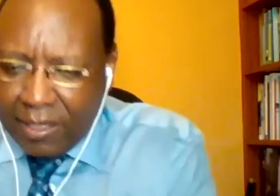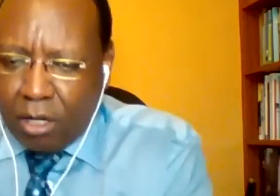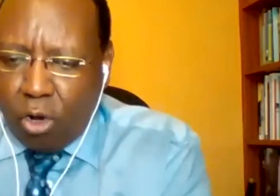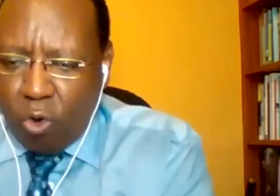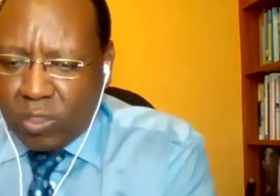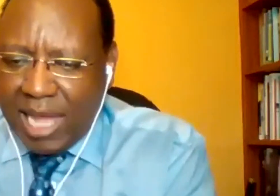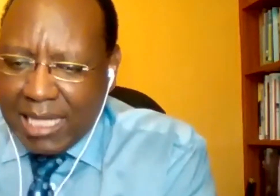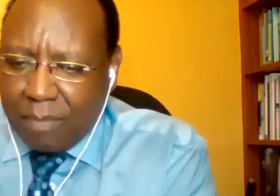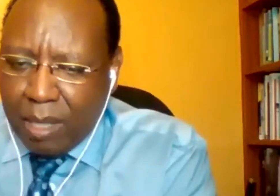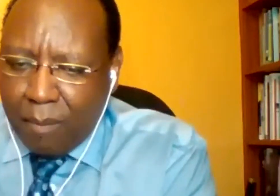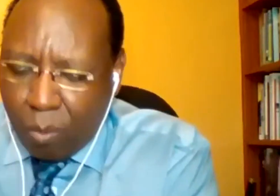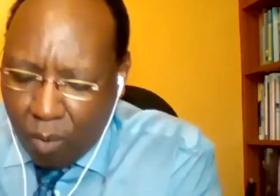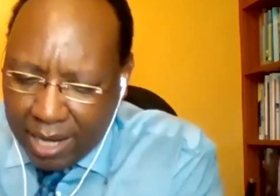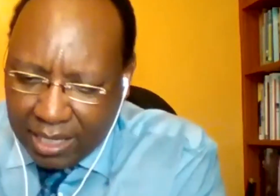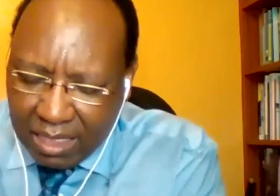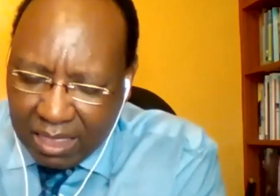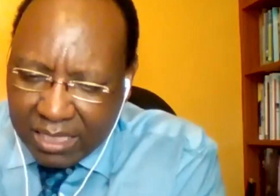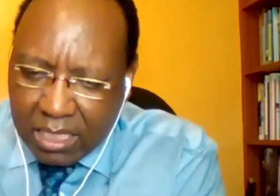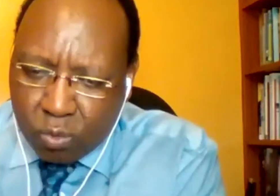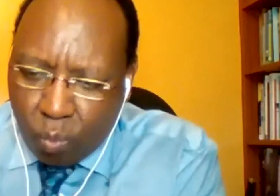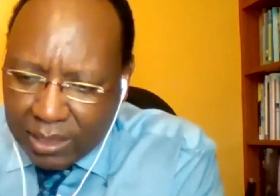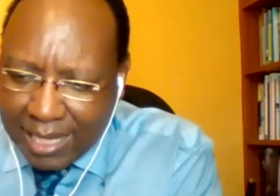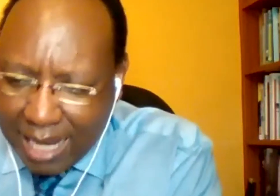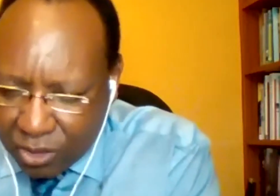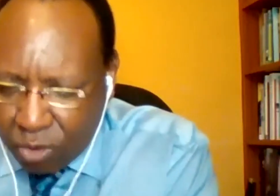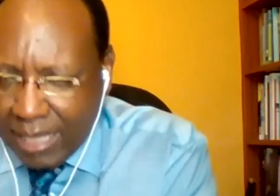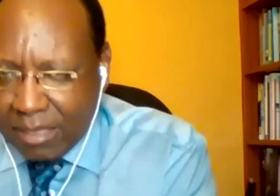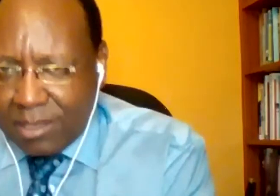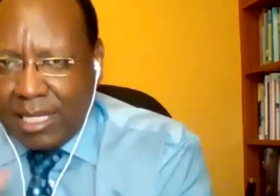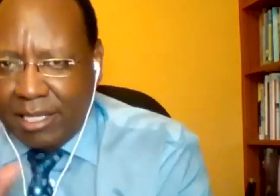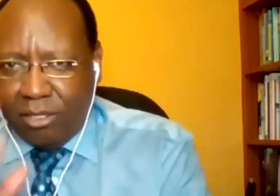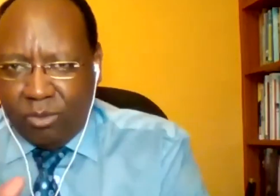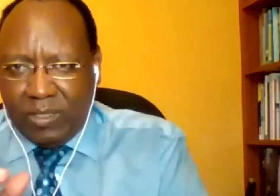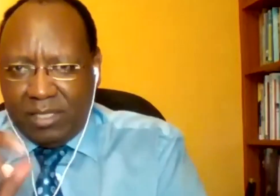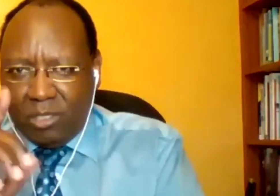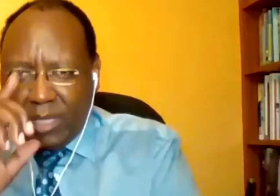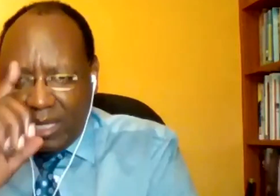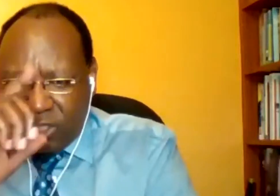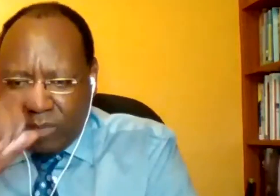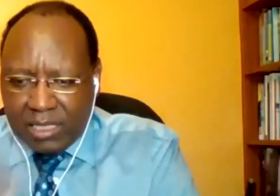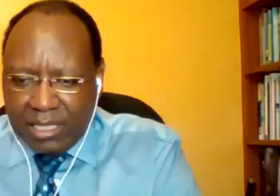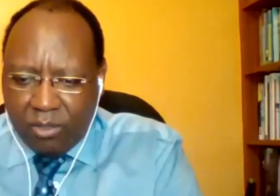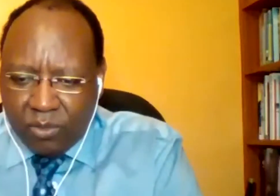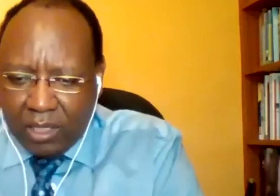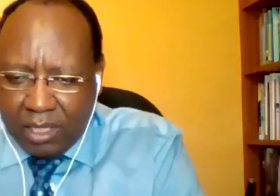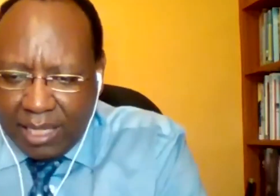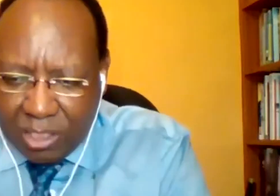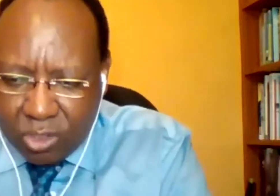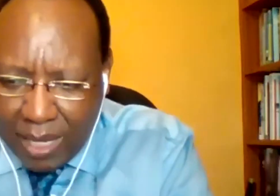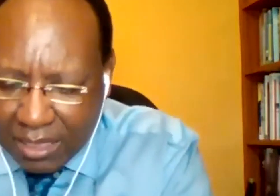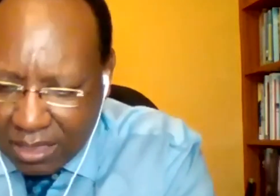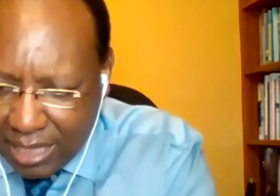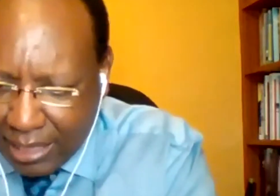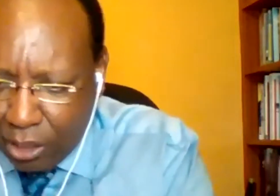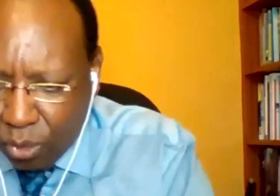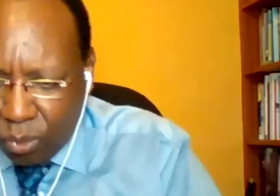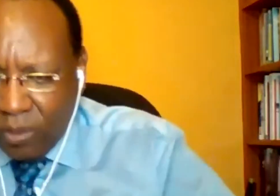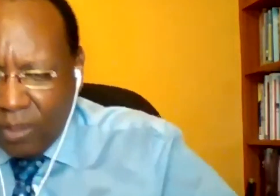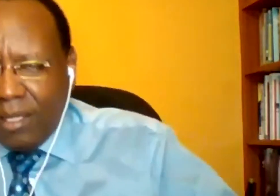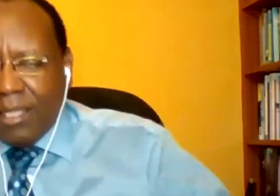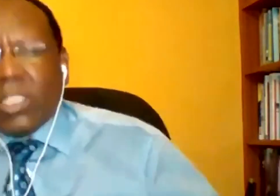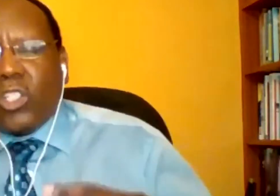free, it is not cheap enough, they will not come. So I'll be sharing with you some of the things I've learned from the trenches in